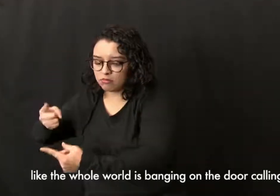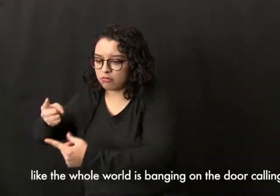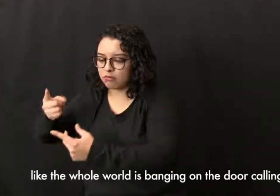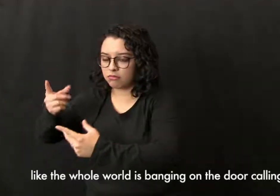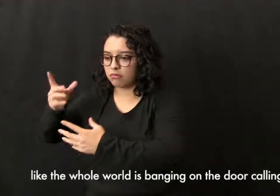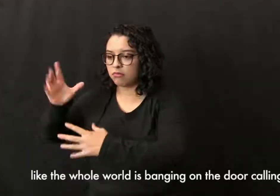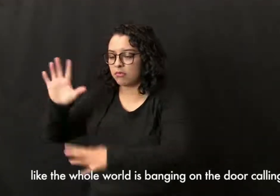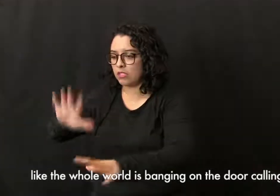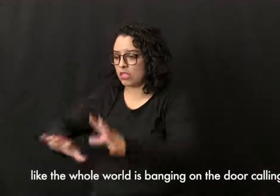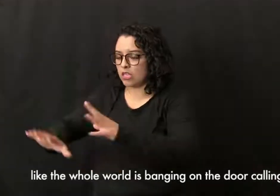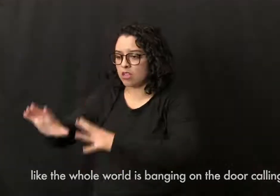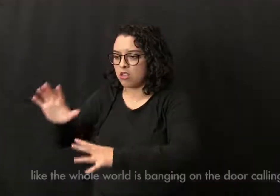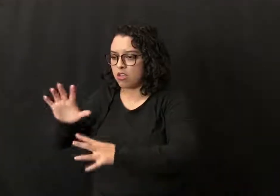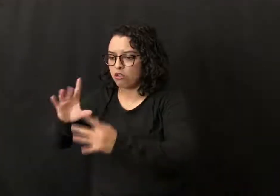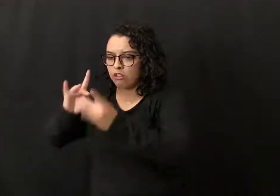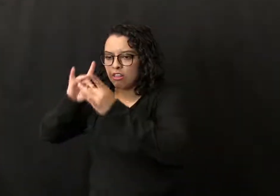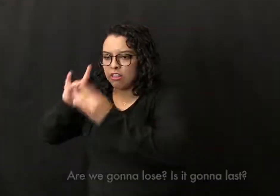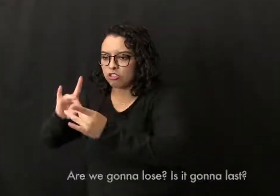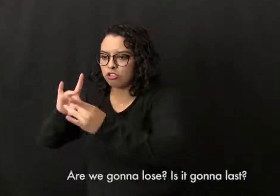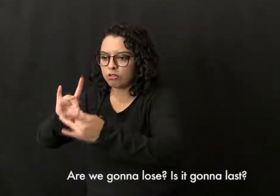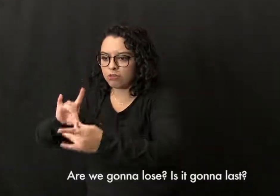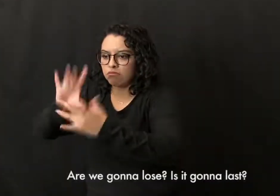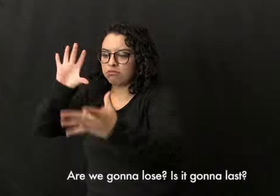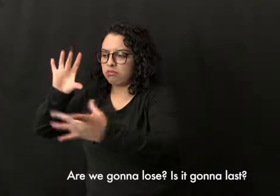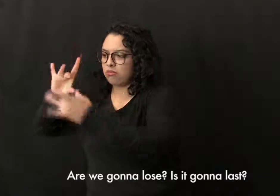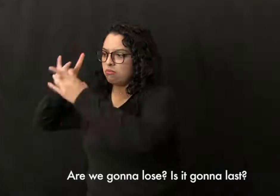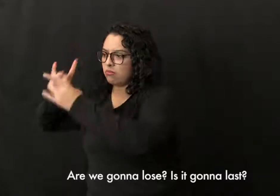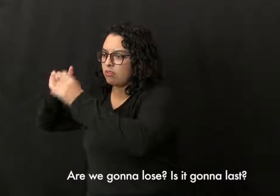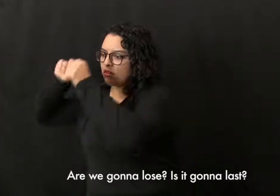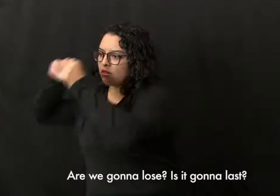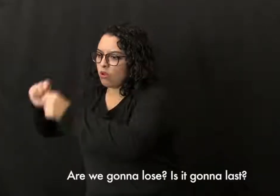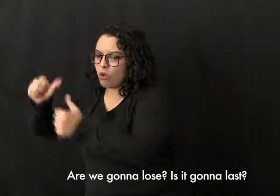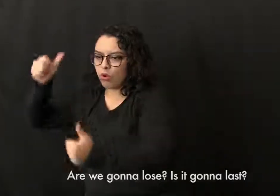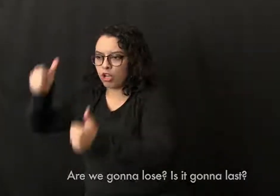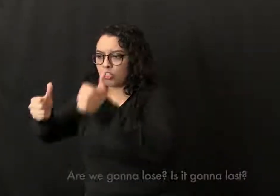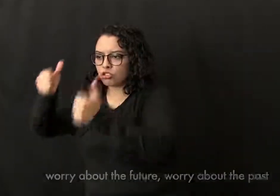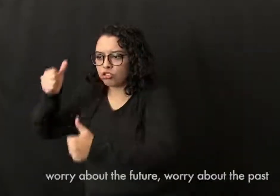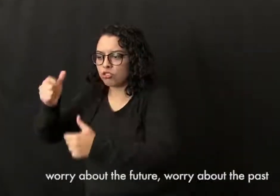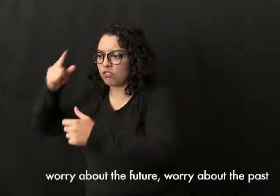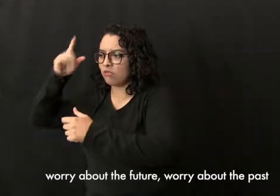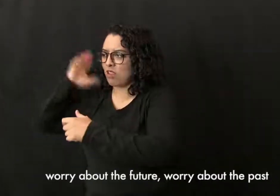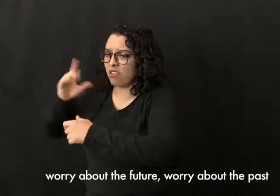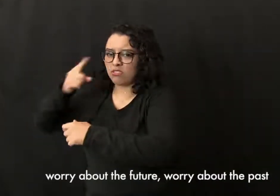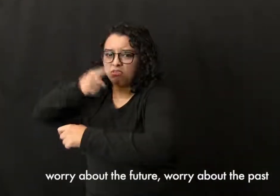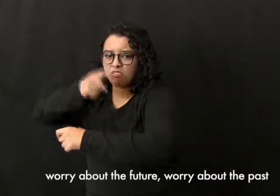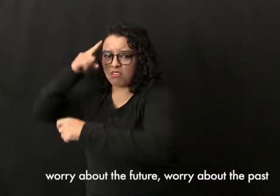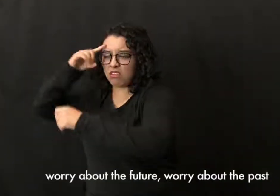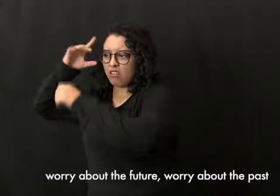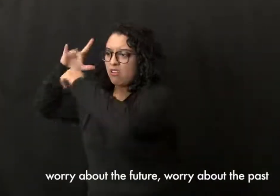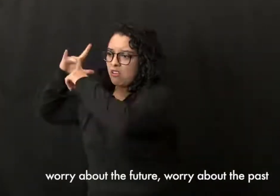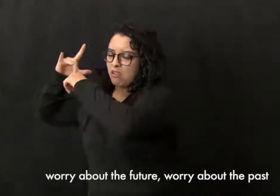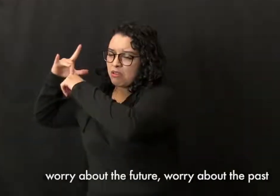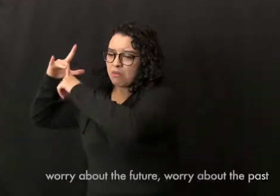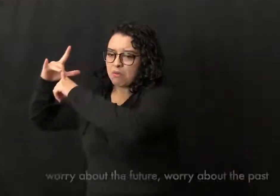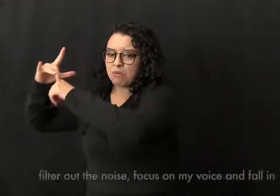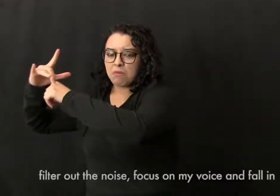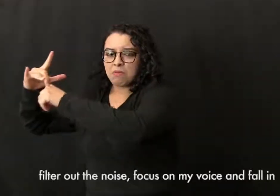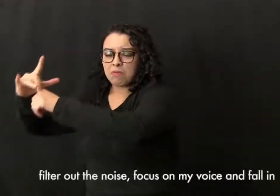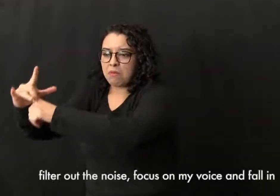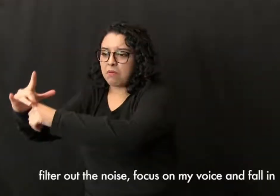calling Falling Are we gonna lose? Is it gonna last? We're about the future, we're about the past Filter out the